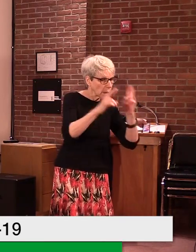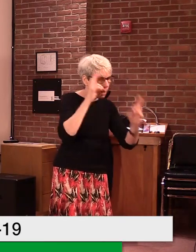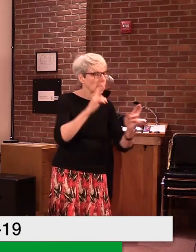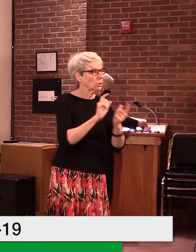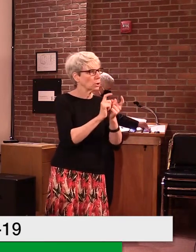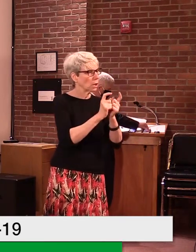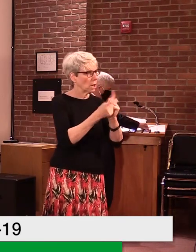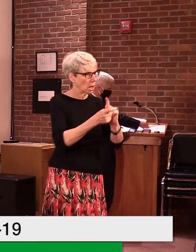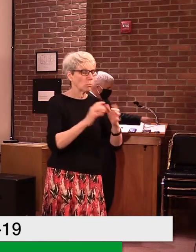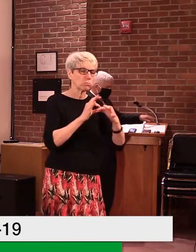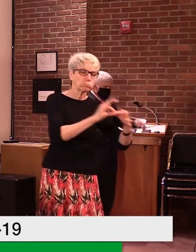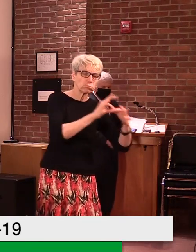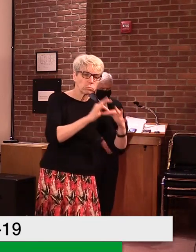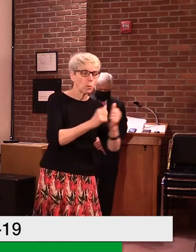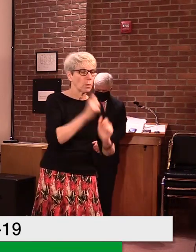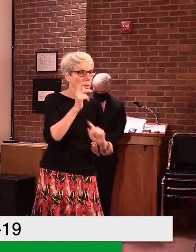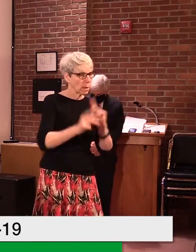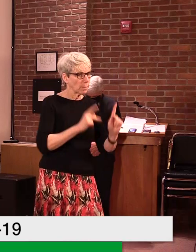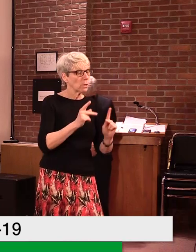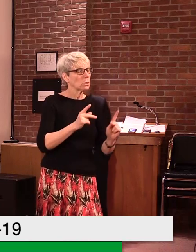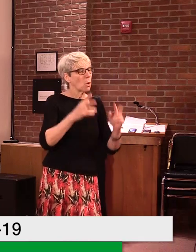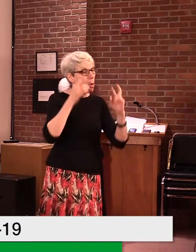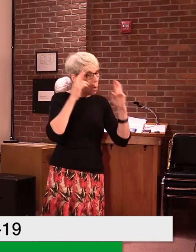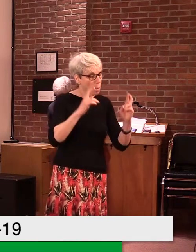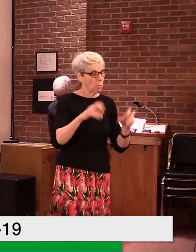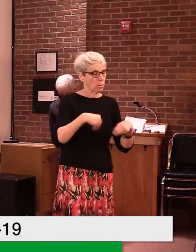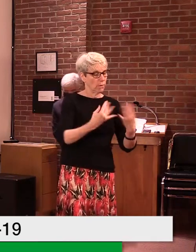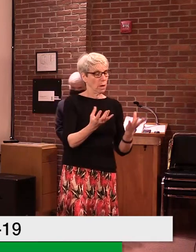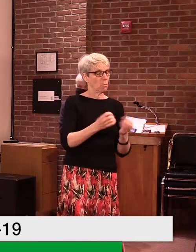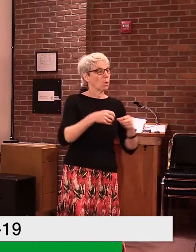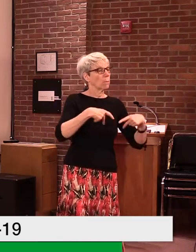that effort will create opportunities for folks to engage as well.